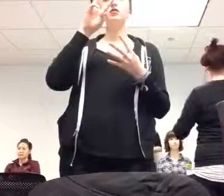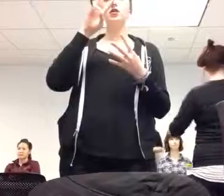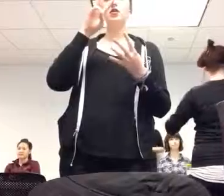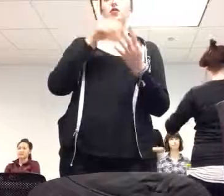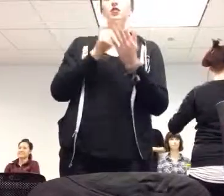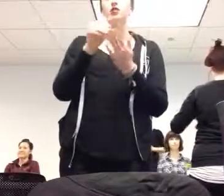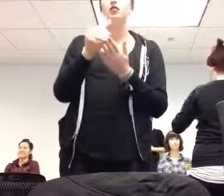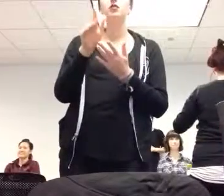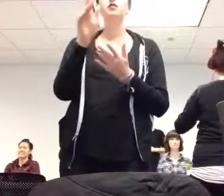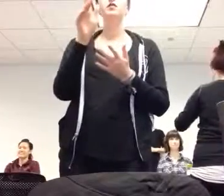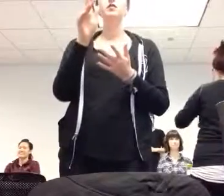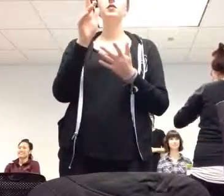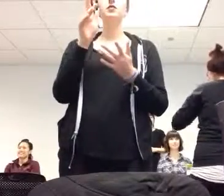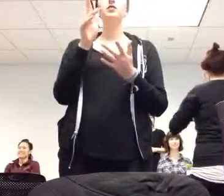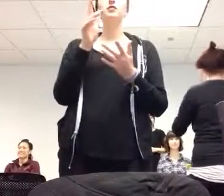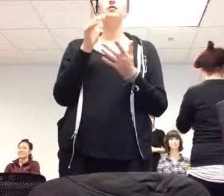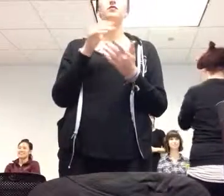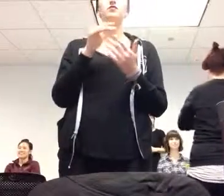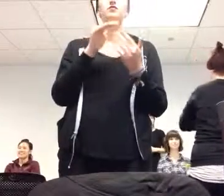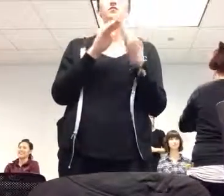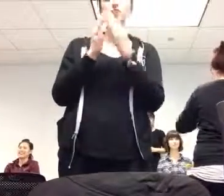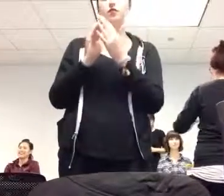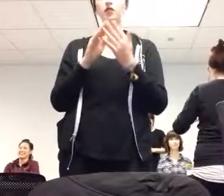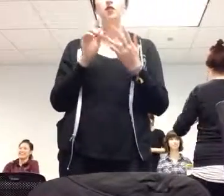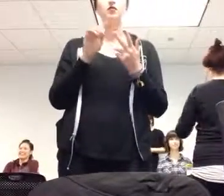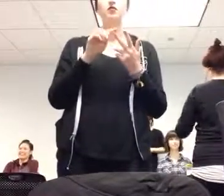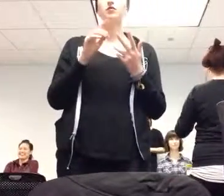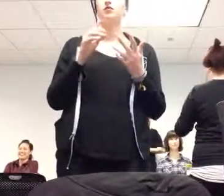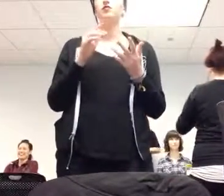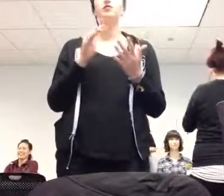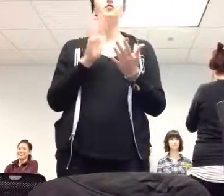31,000 factories, 1,300 bridges,